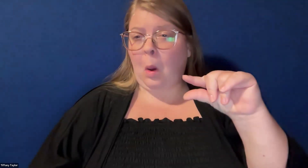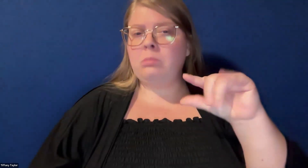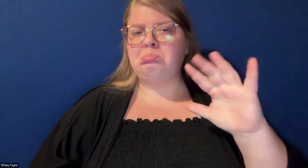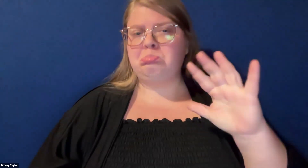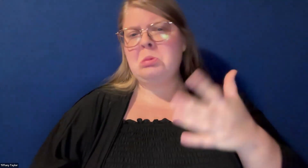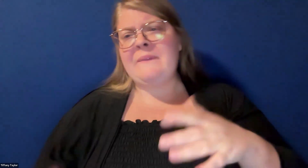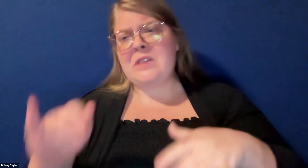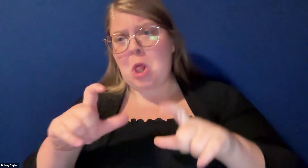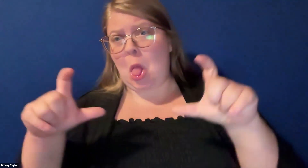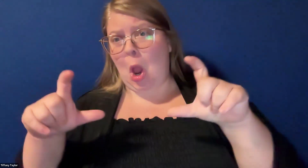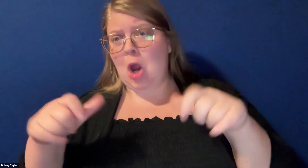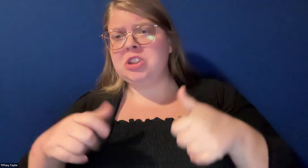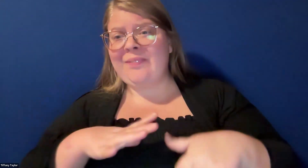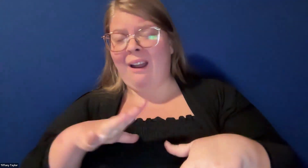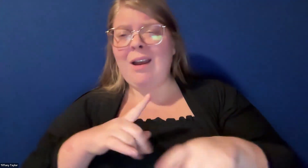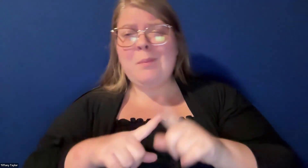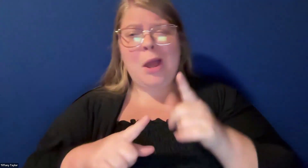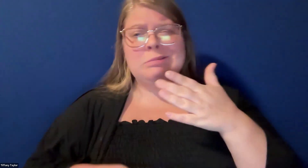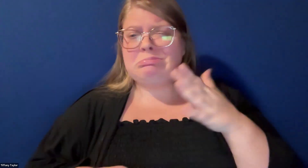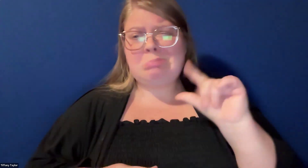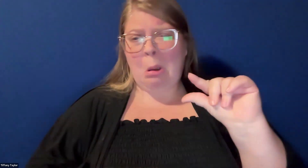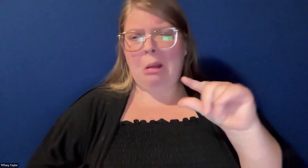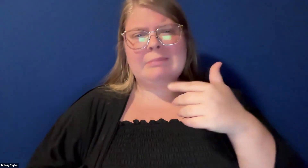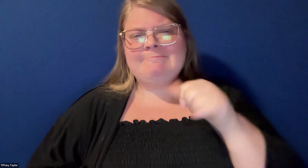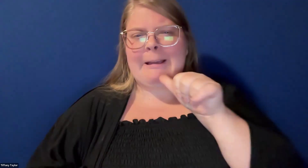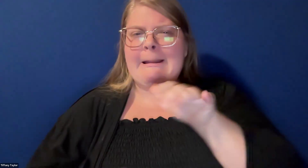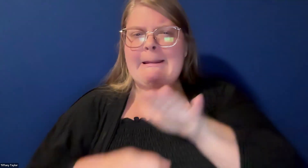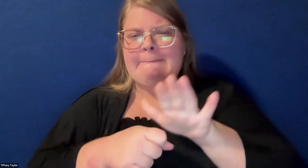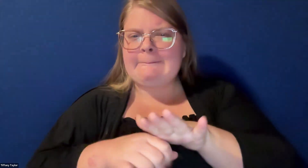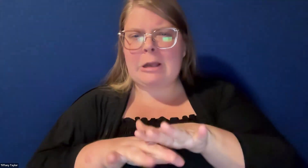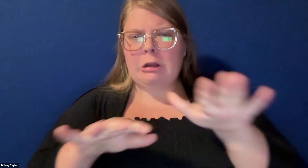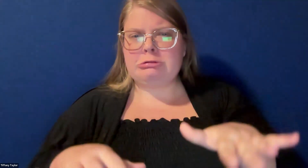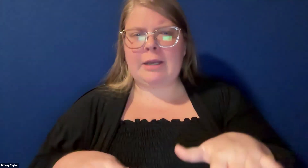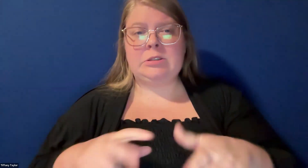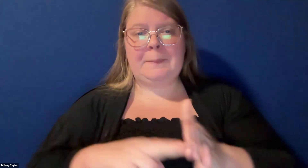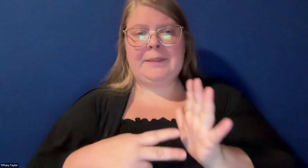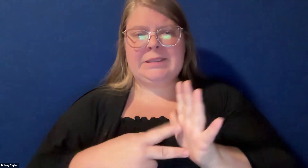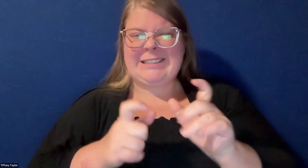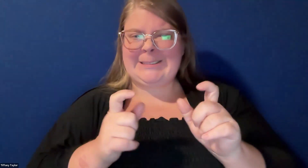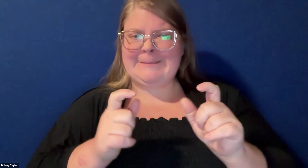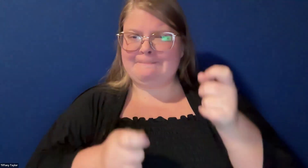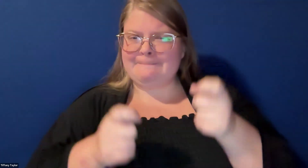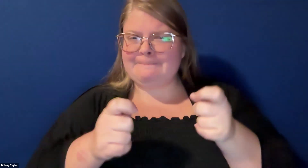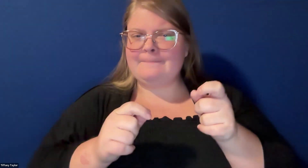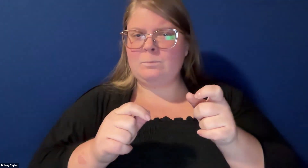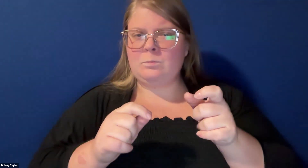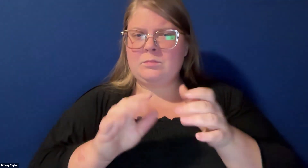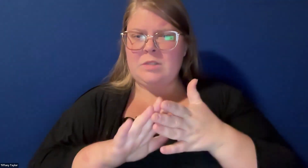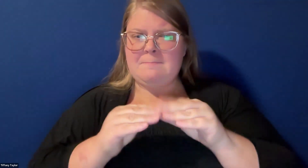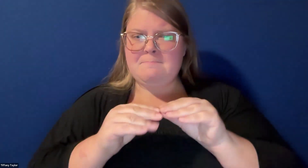the small text, it is not enough. So we need to change. If I change it to the more deeper